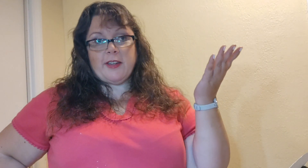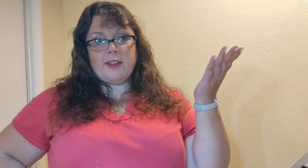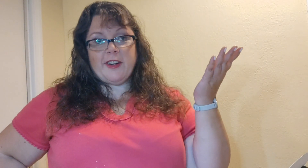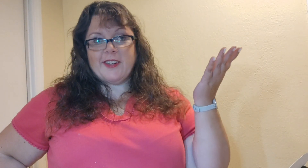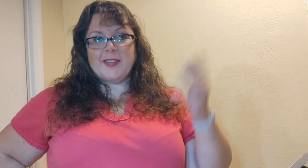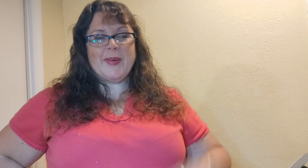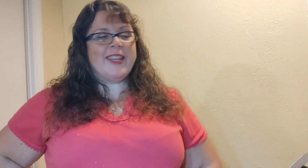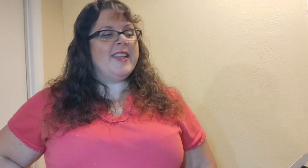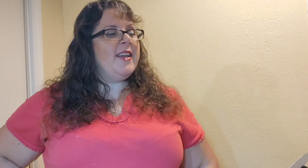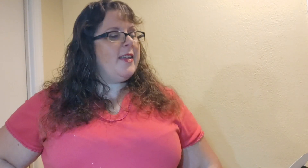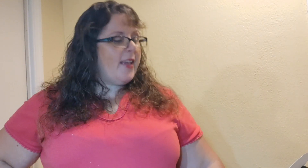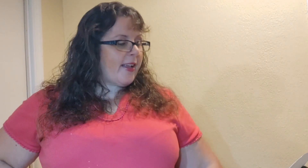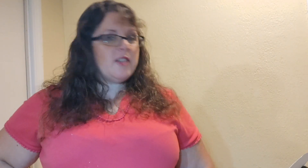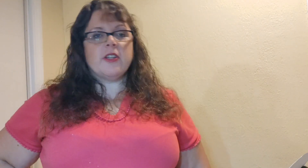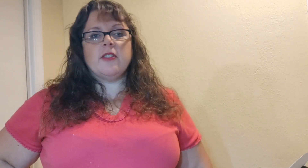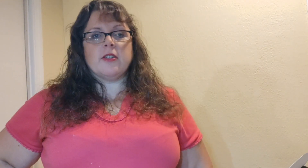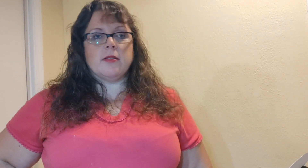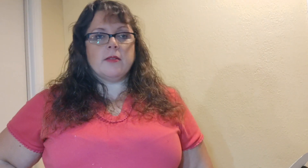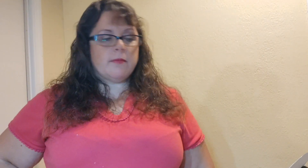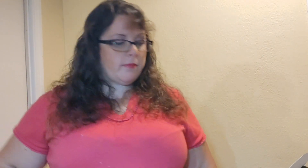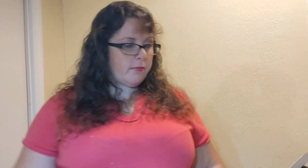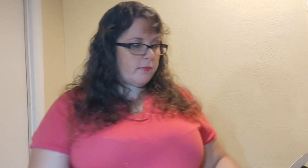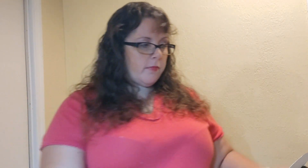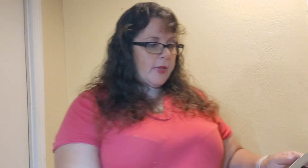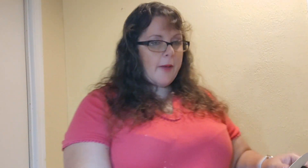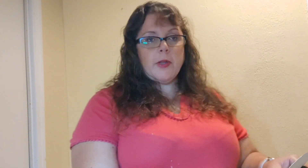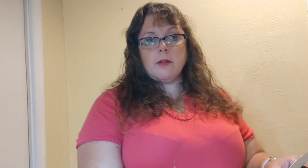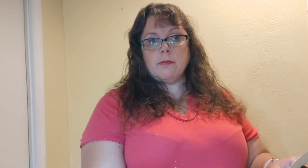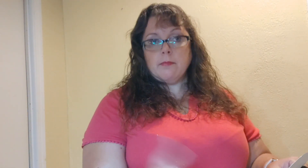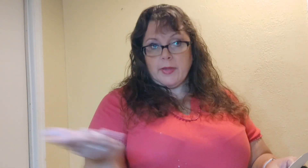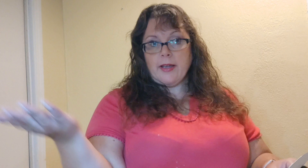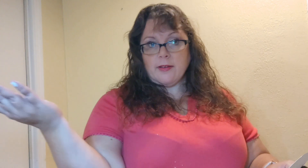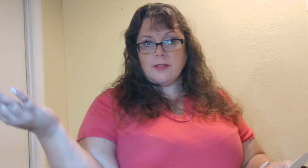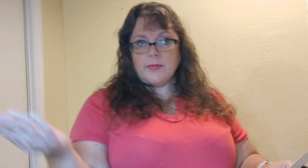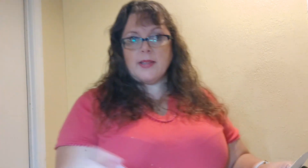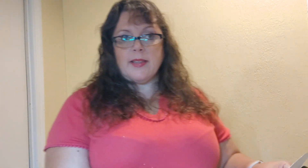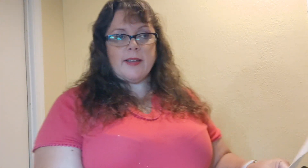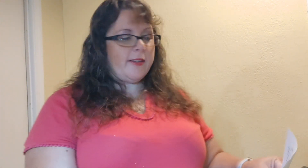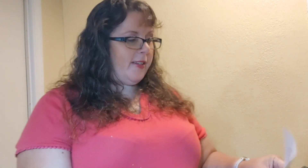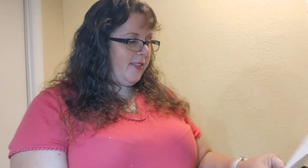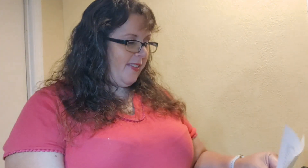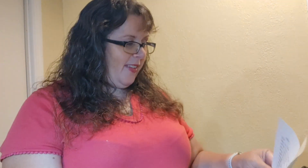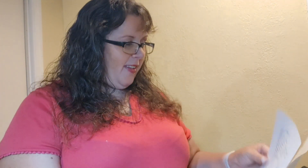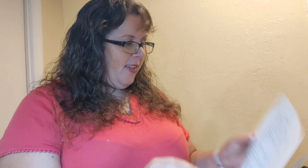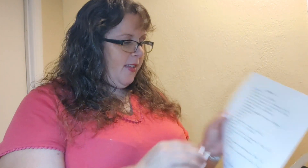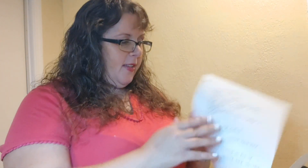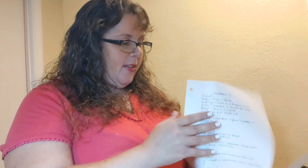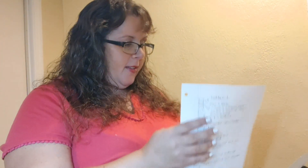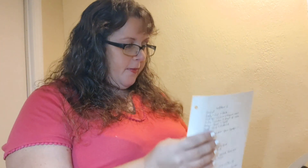a dog, but I guess you could just tap your leg to mean leg.